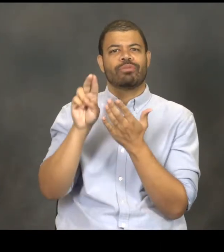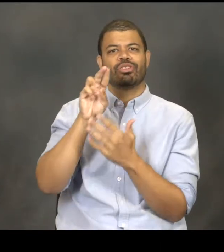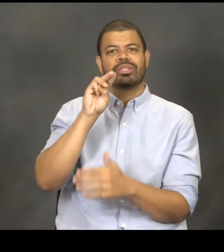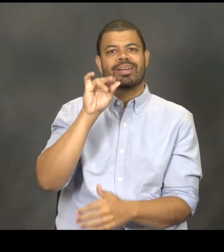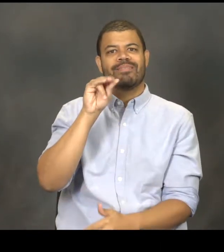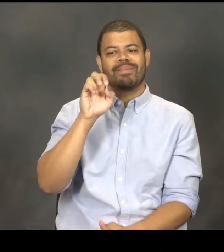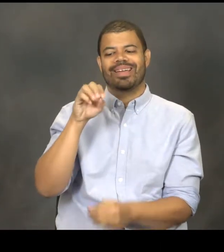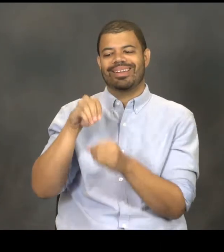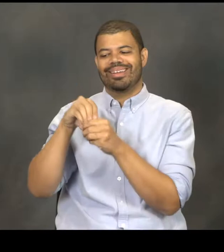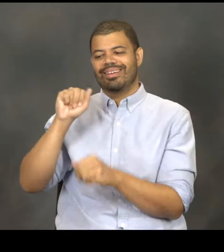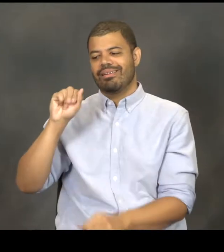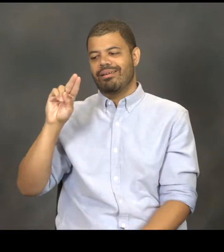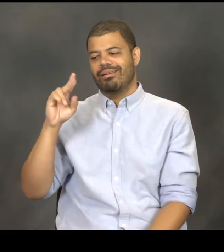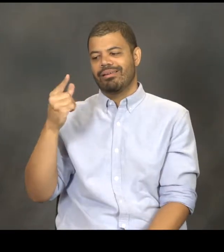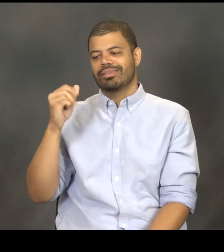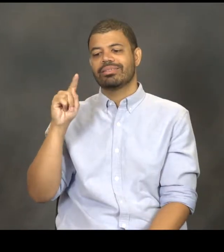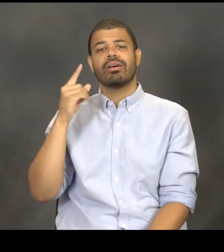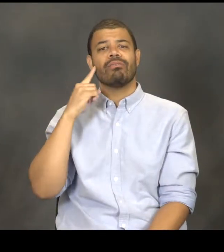Human Service.